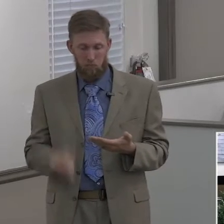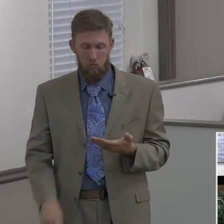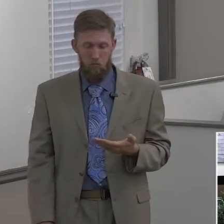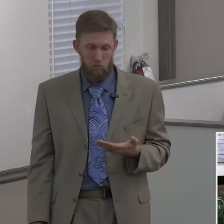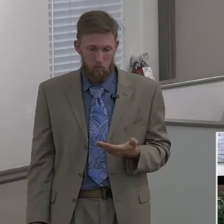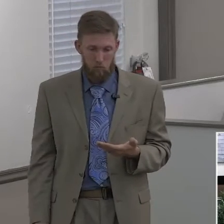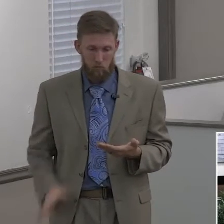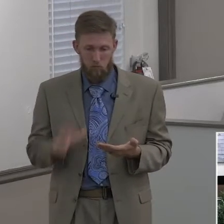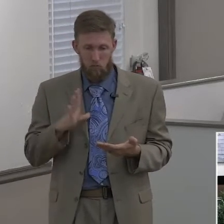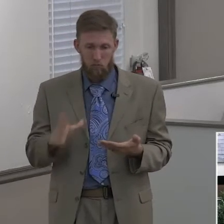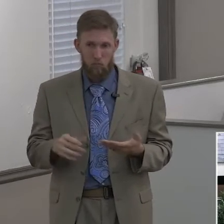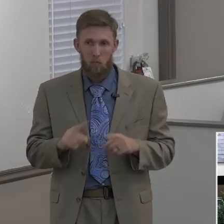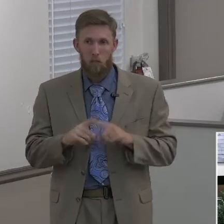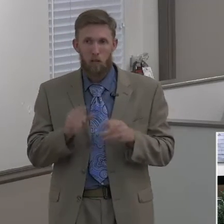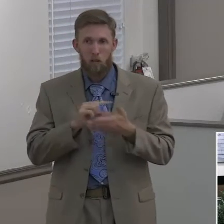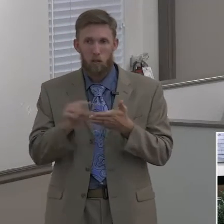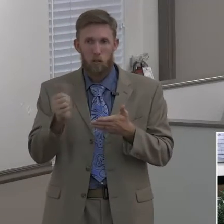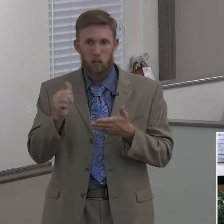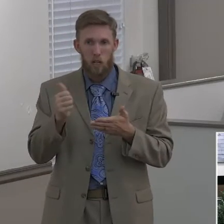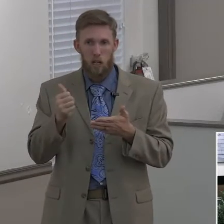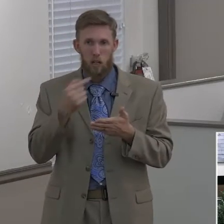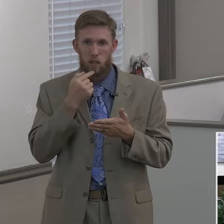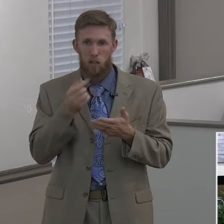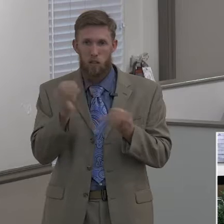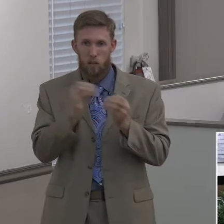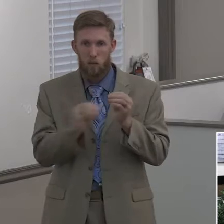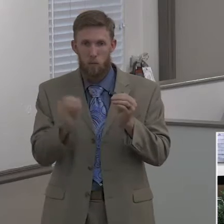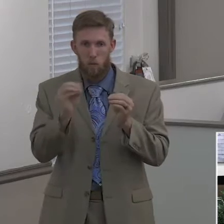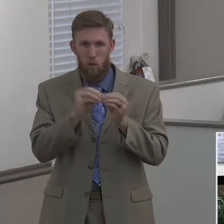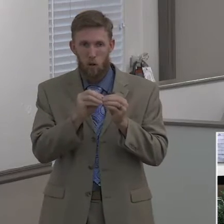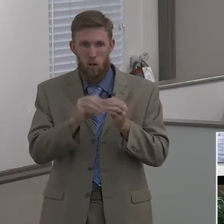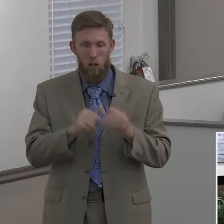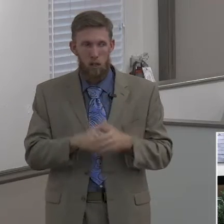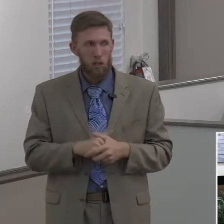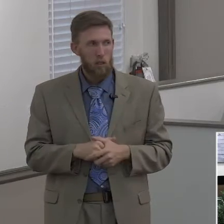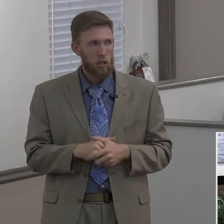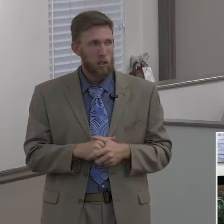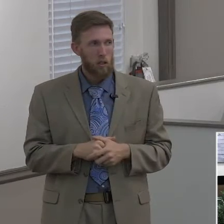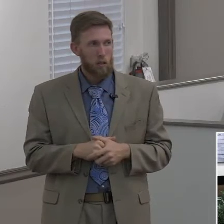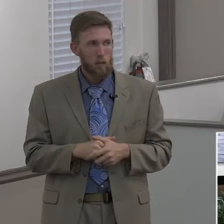Then I read verse 10. And watch what it says.